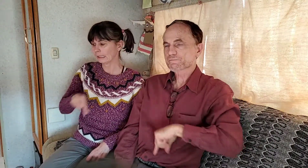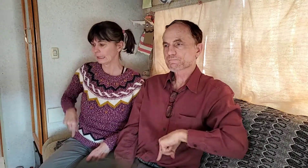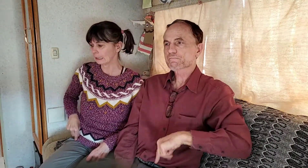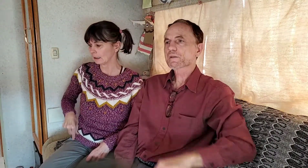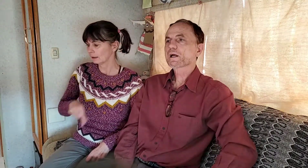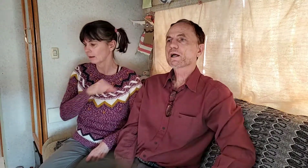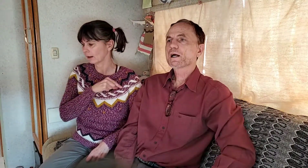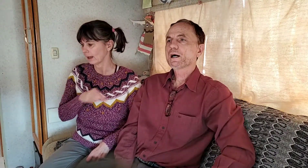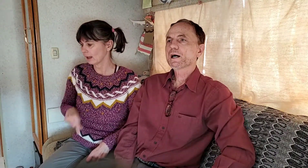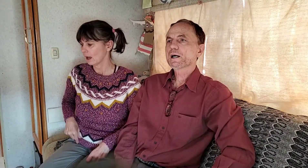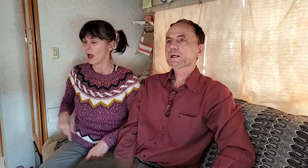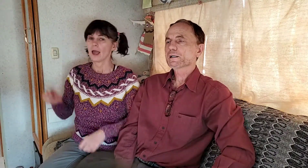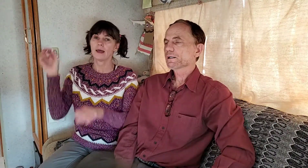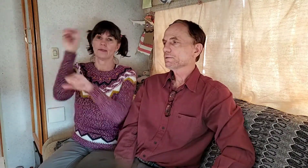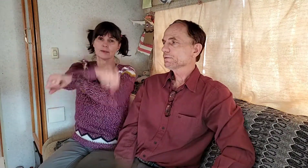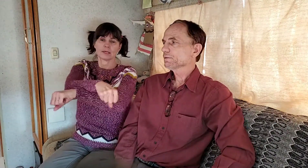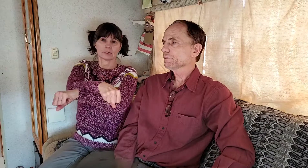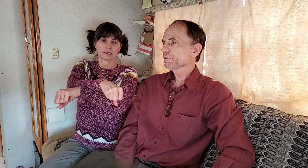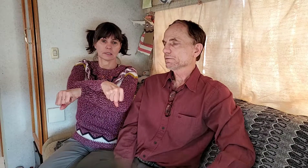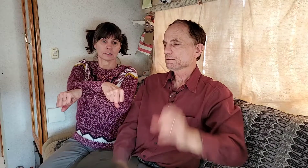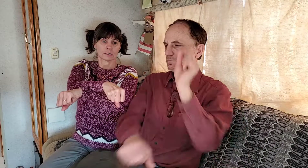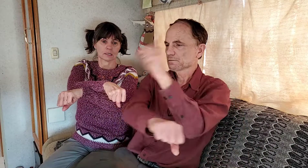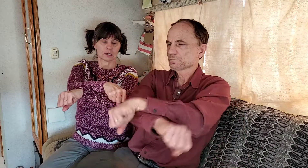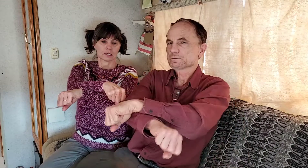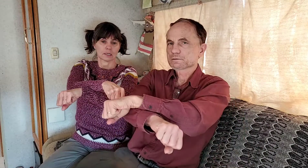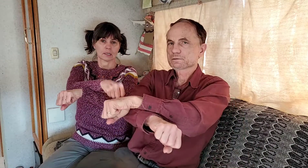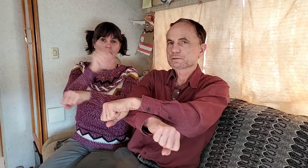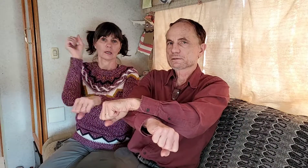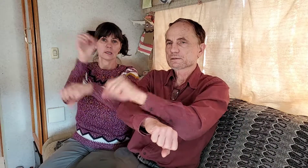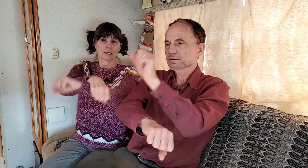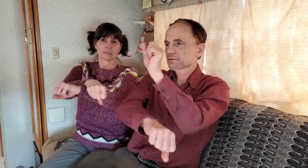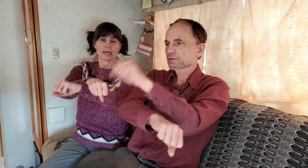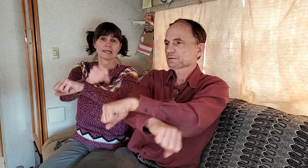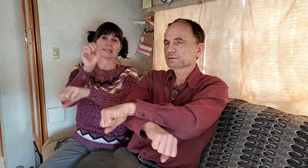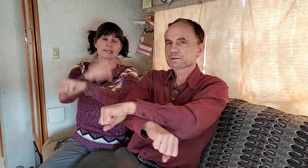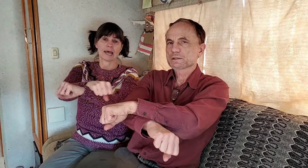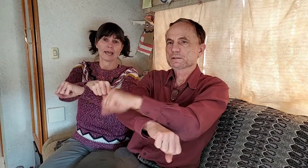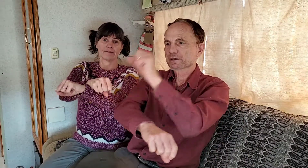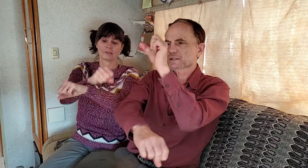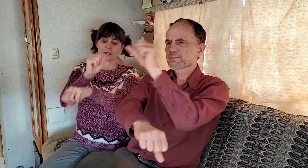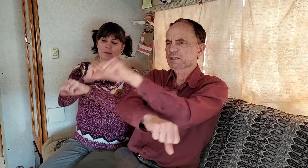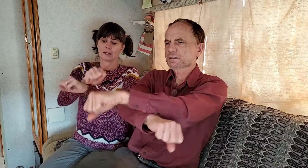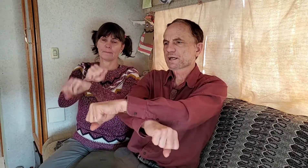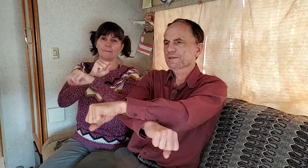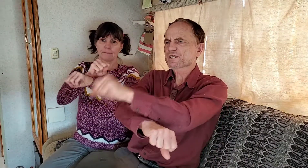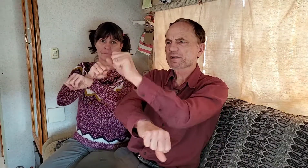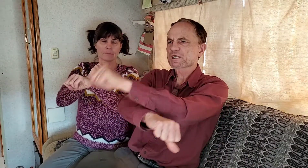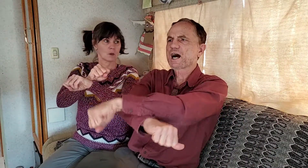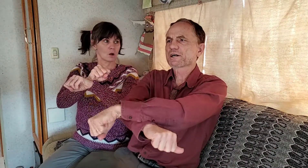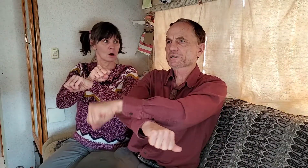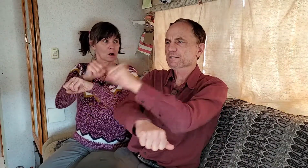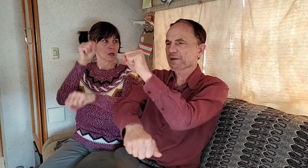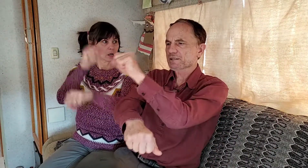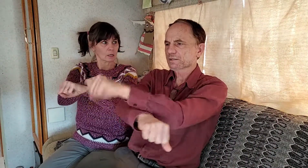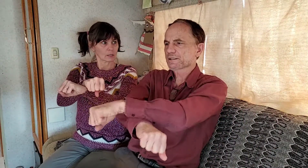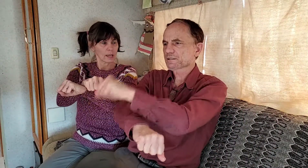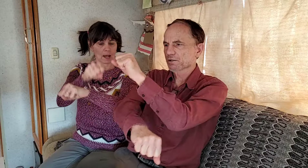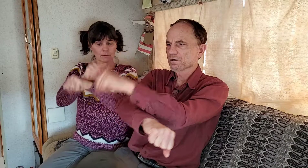Queen. Okay. And this is a slave. I think this means conquered, basically. Yeah, so. but you've